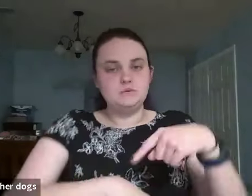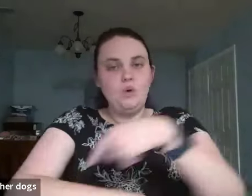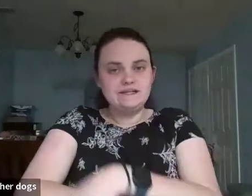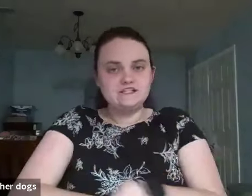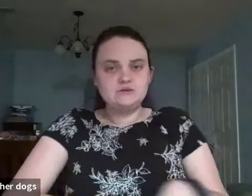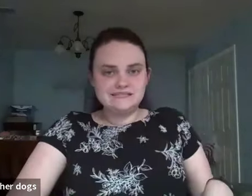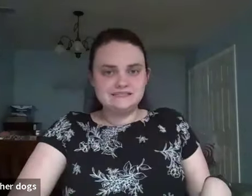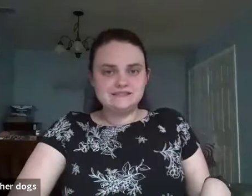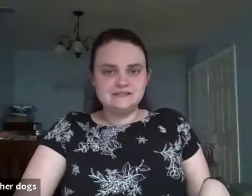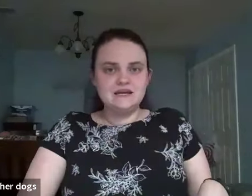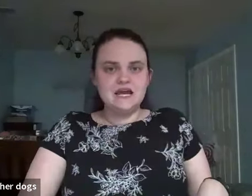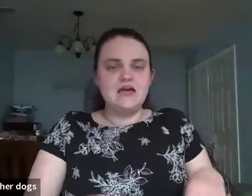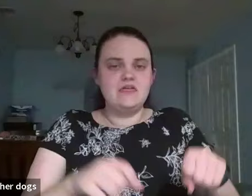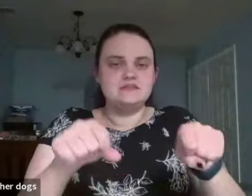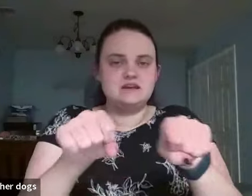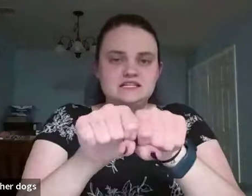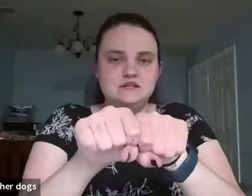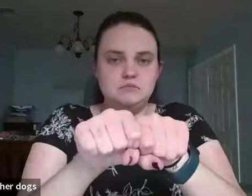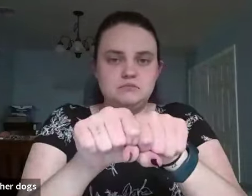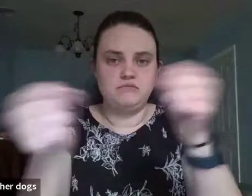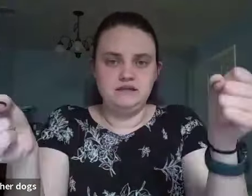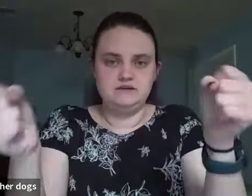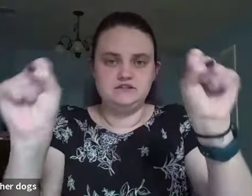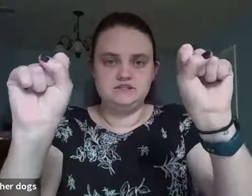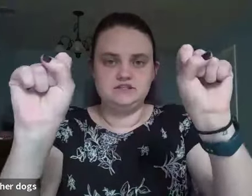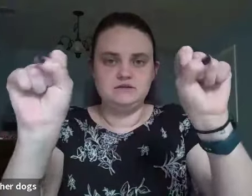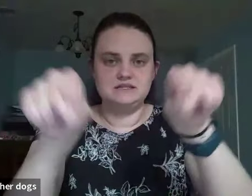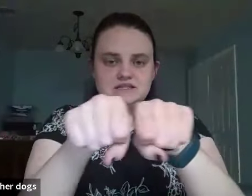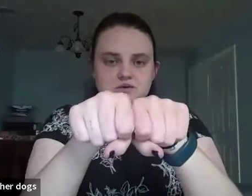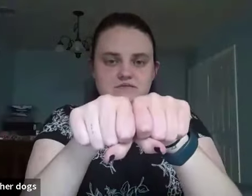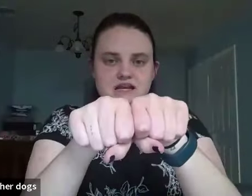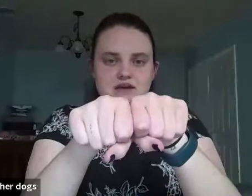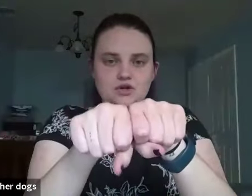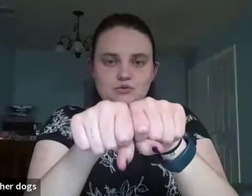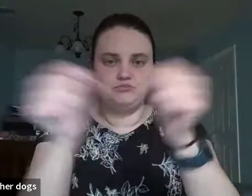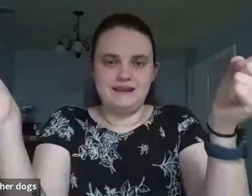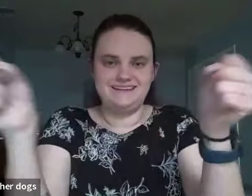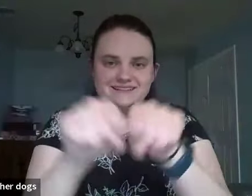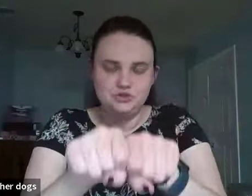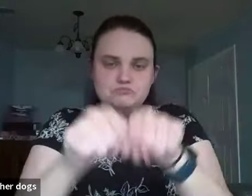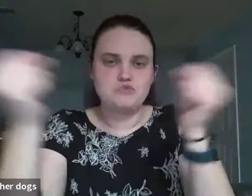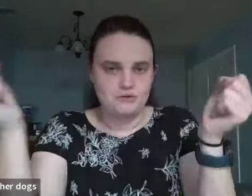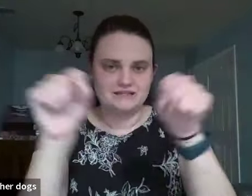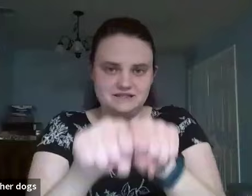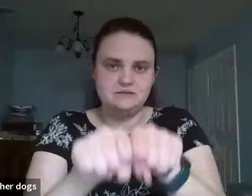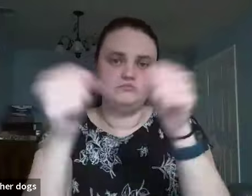would point to it, and then the sign is break. So it's 2 S's, you have them together and you break. You broke it.